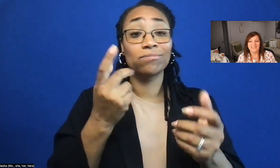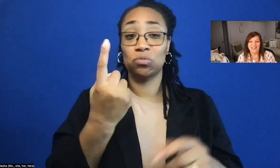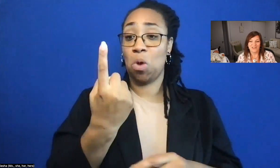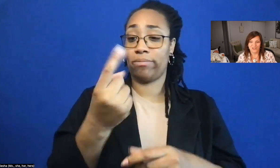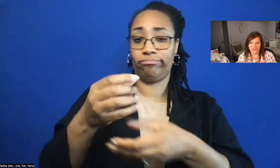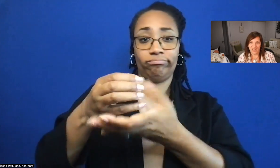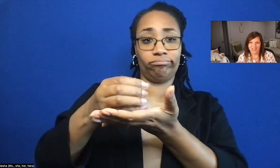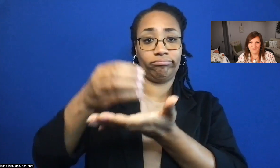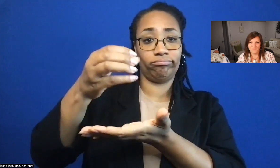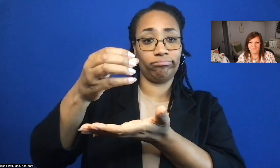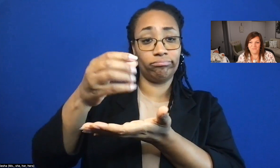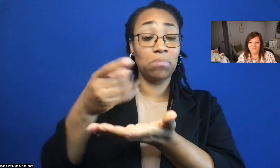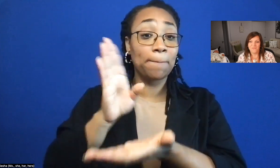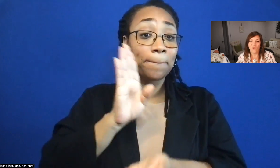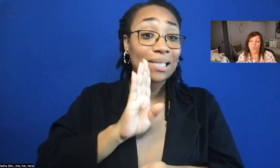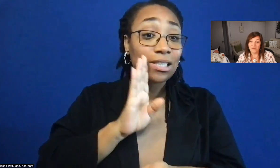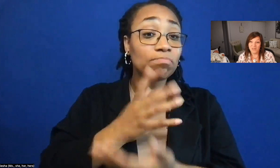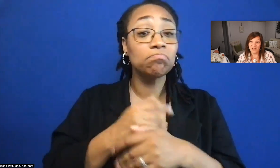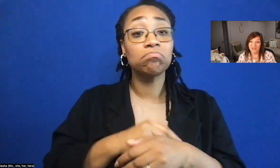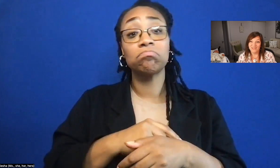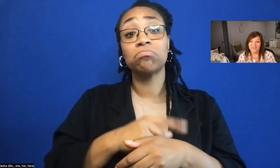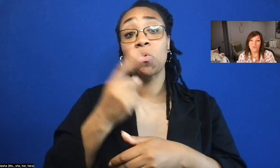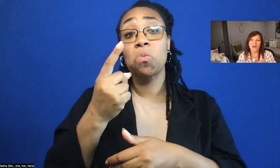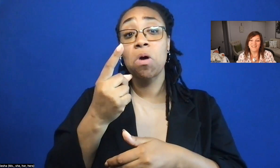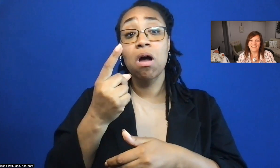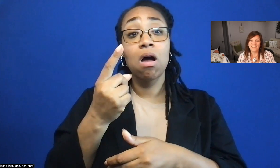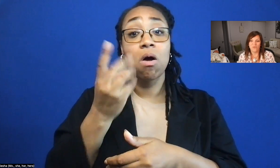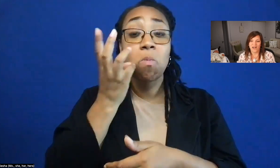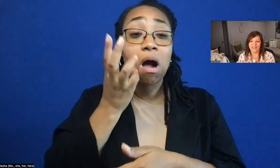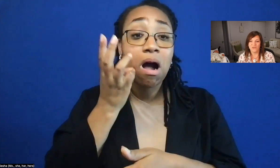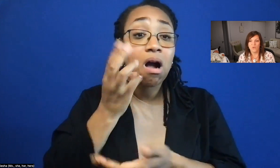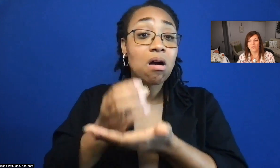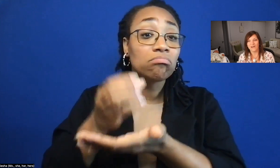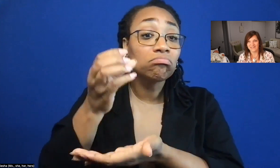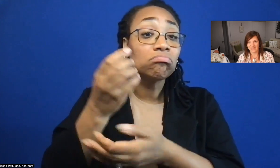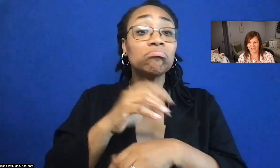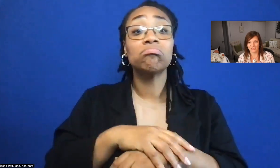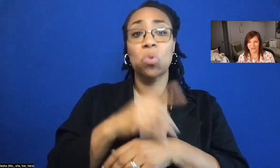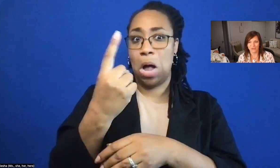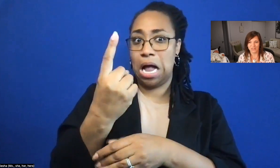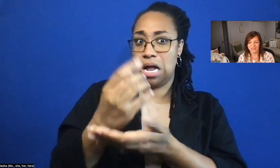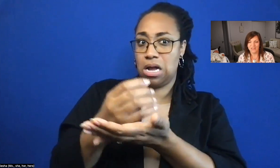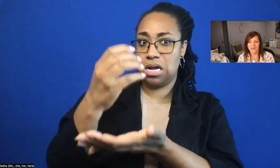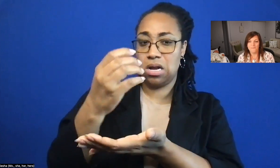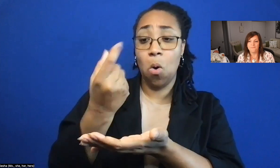one standard drink, one beer, one glass of wine, or one standard